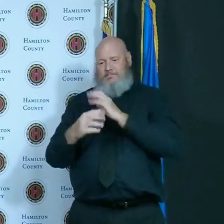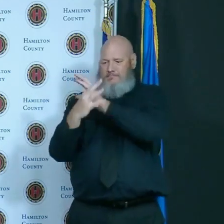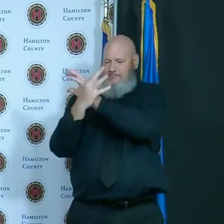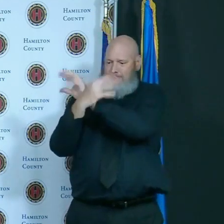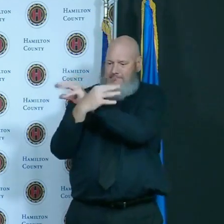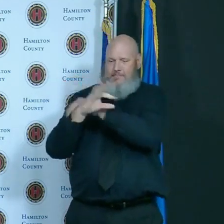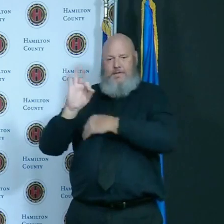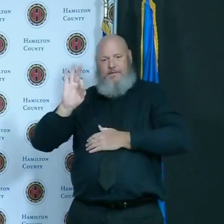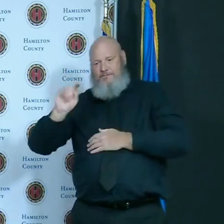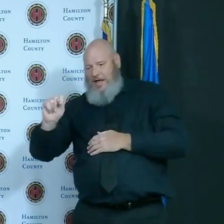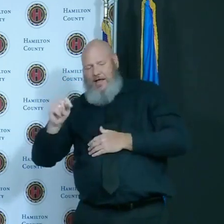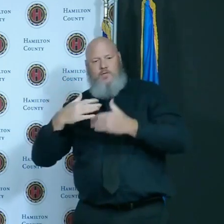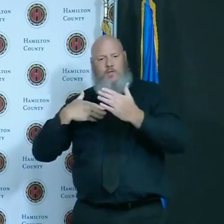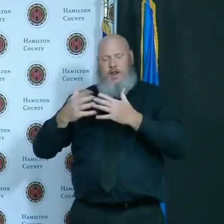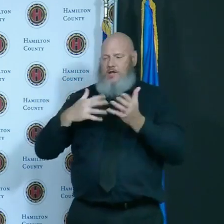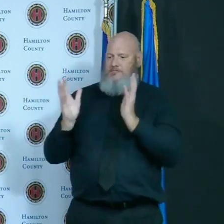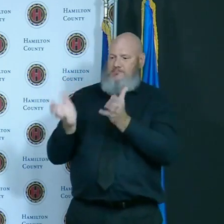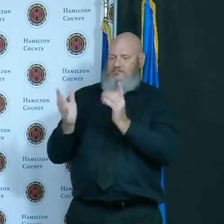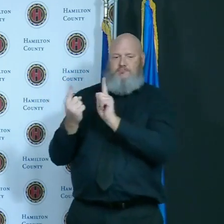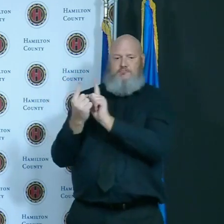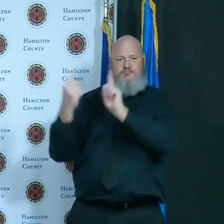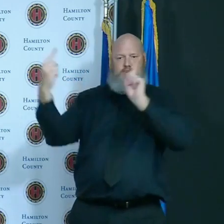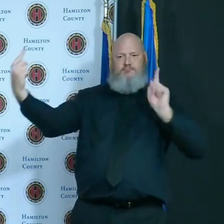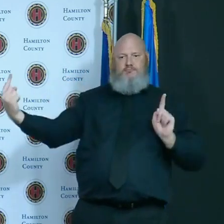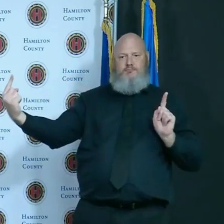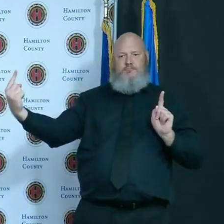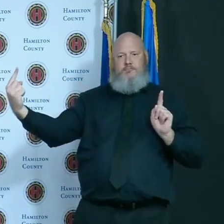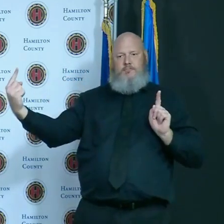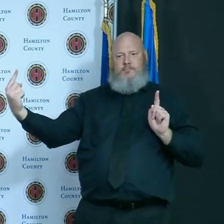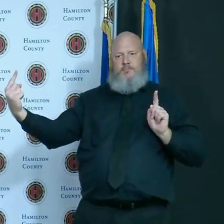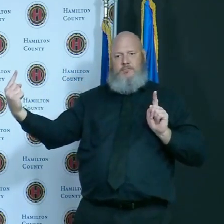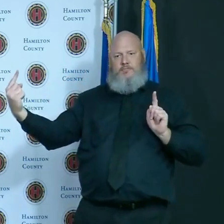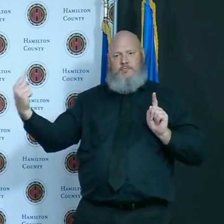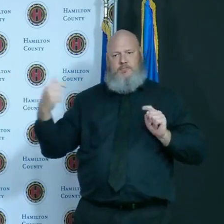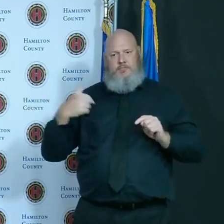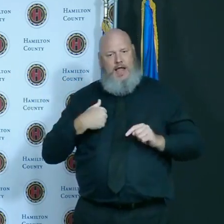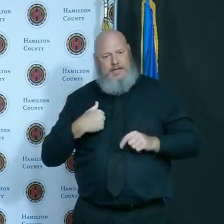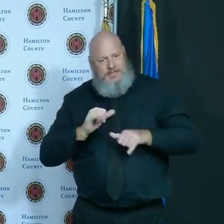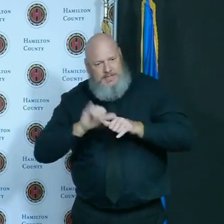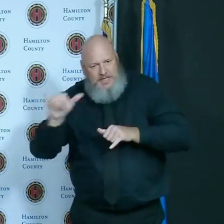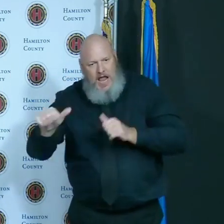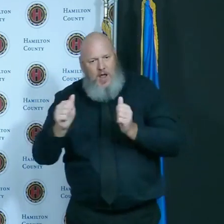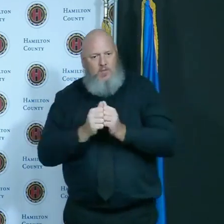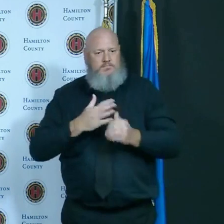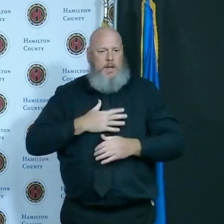from the coronavirus. We are going to get through this together. We are Cincinnati Strong.